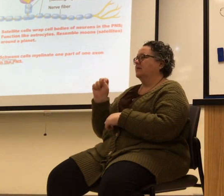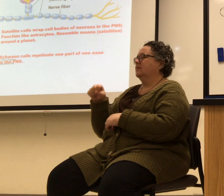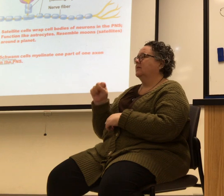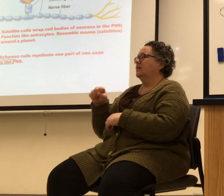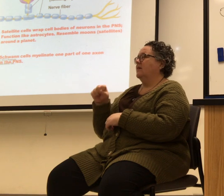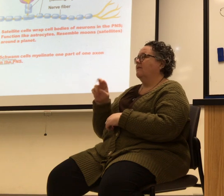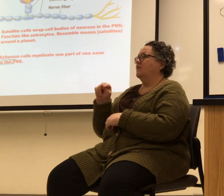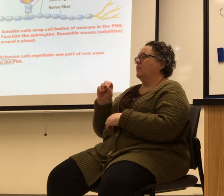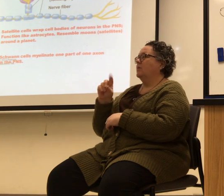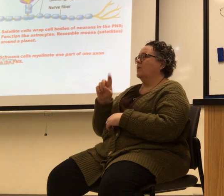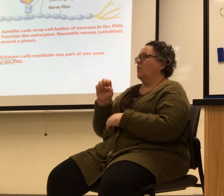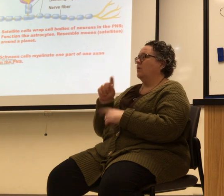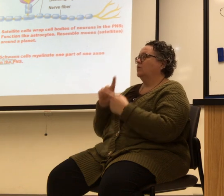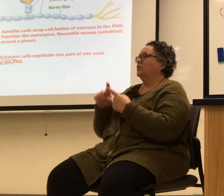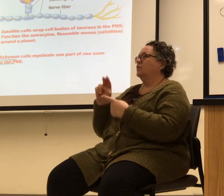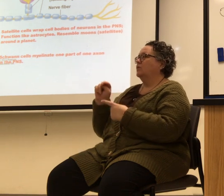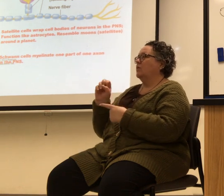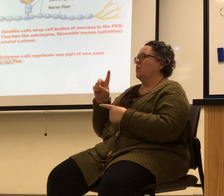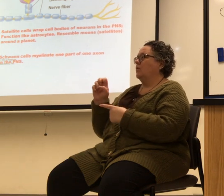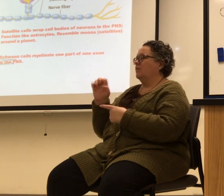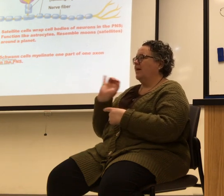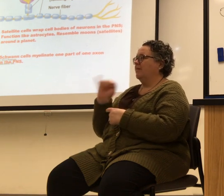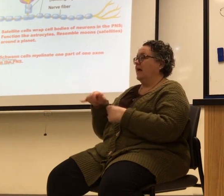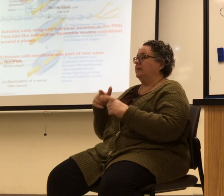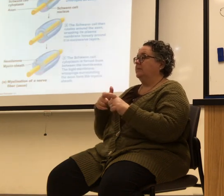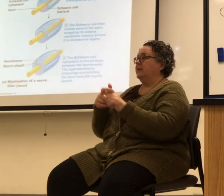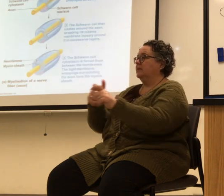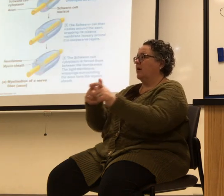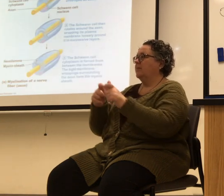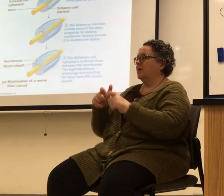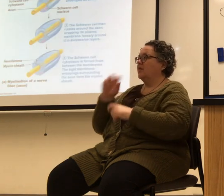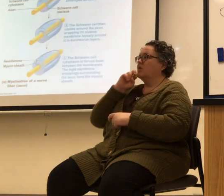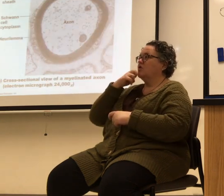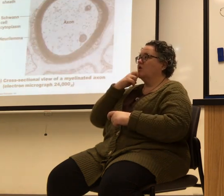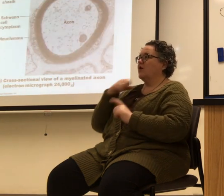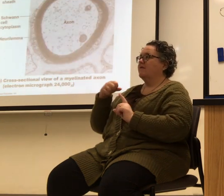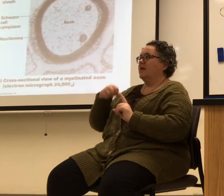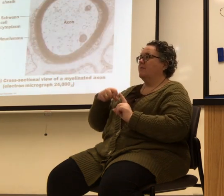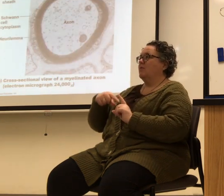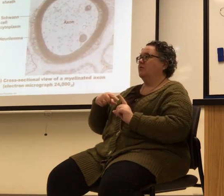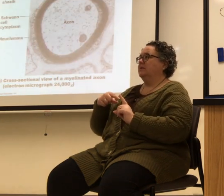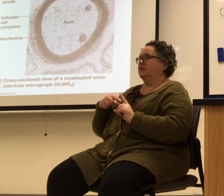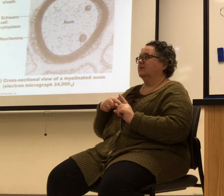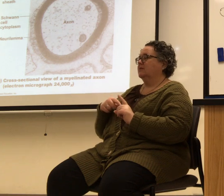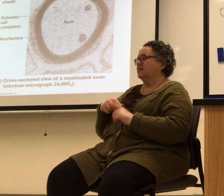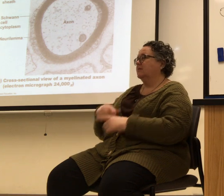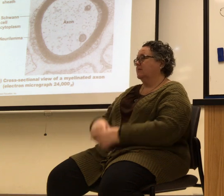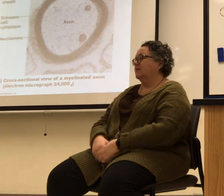That speeds up the nerve impulse signal.